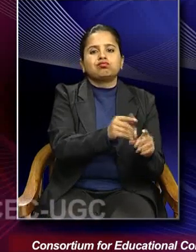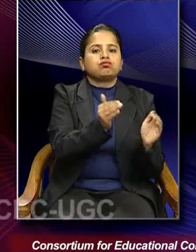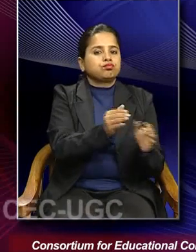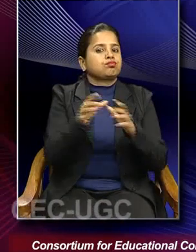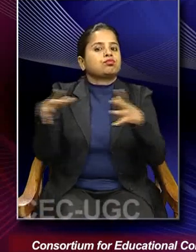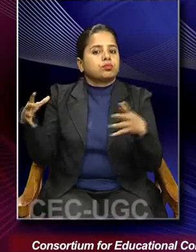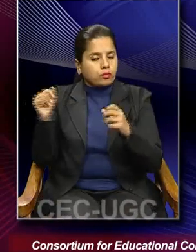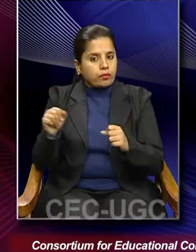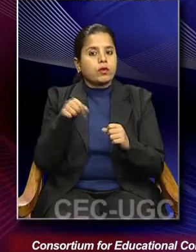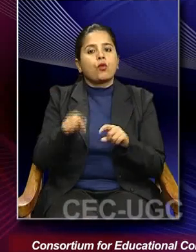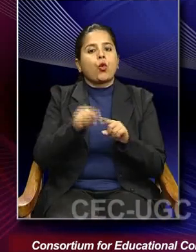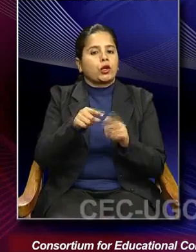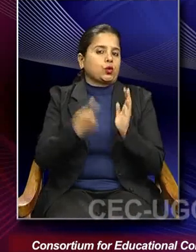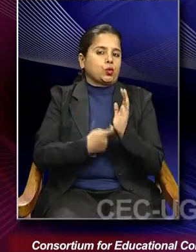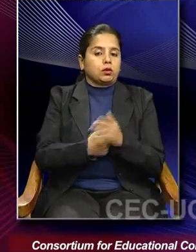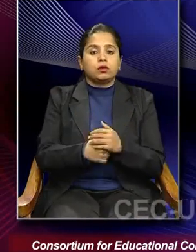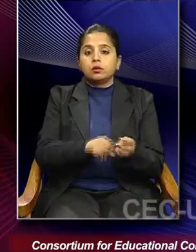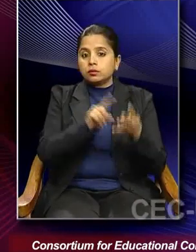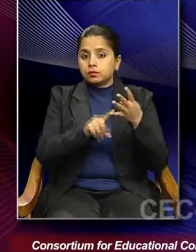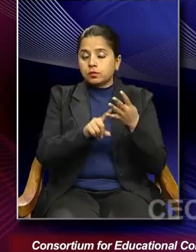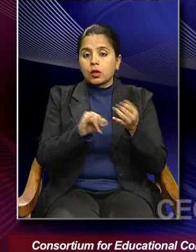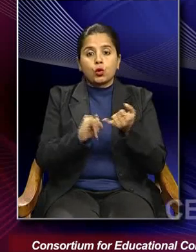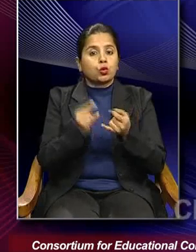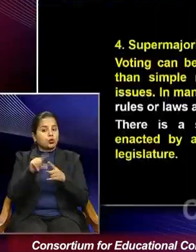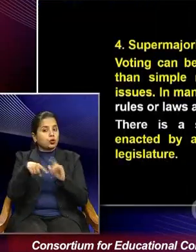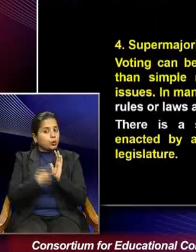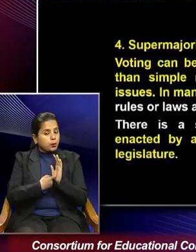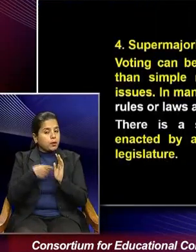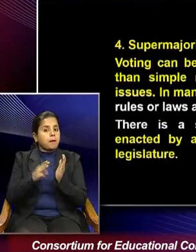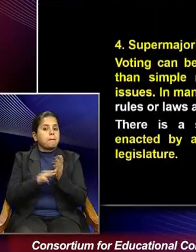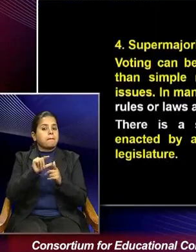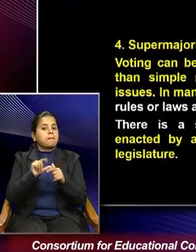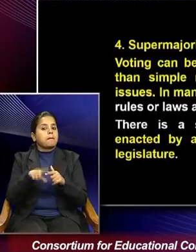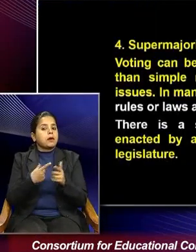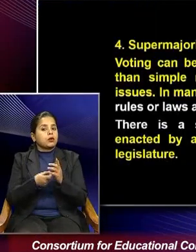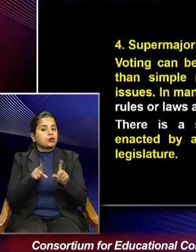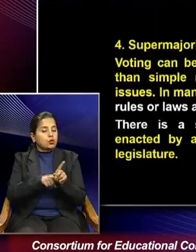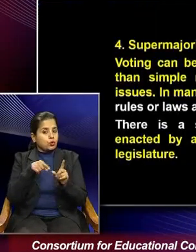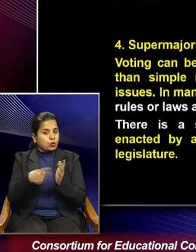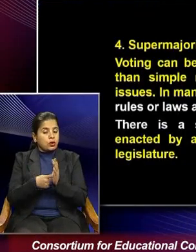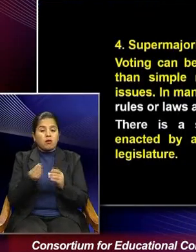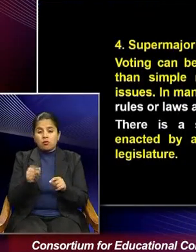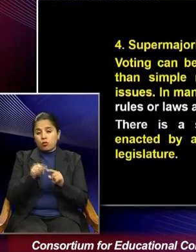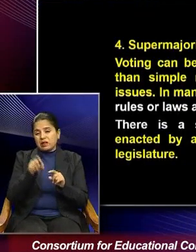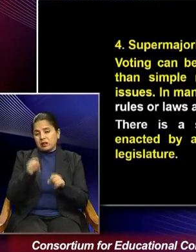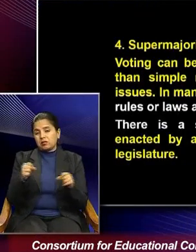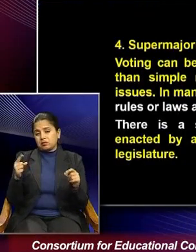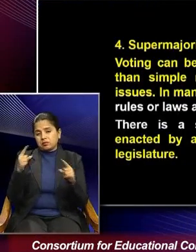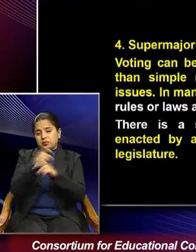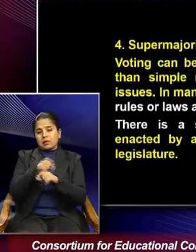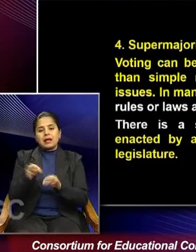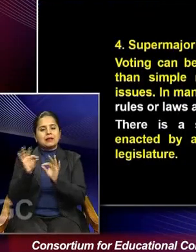Fourth is the supermajority rule. Voting can be a little more complex than the